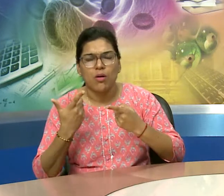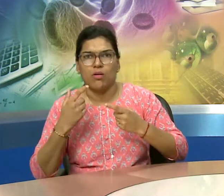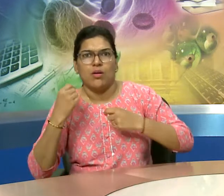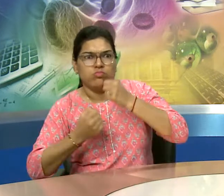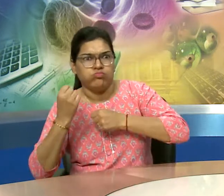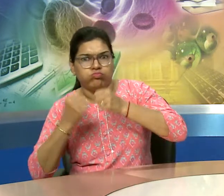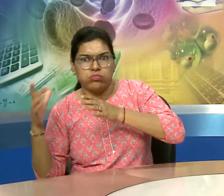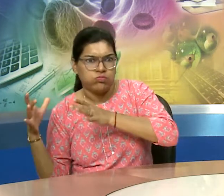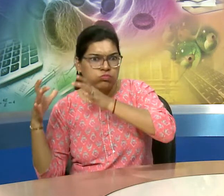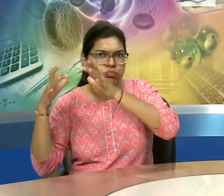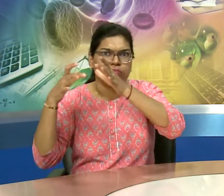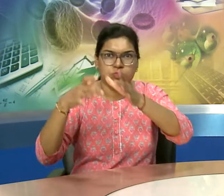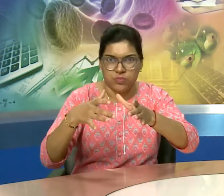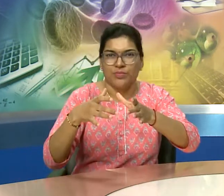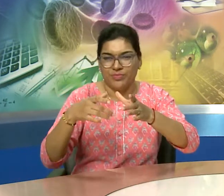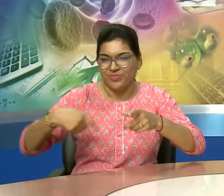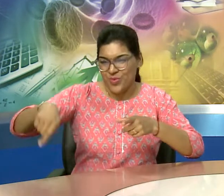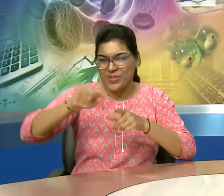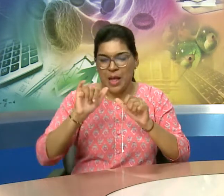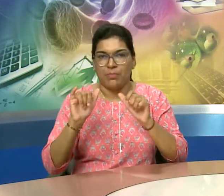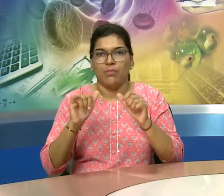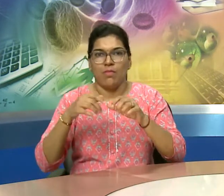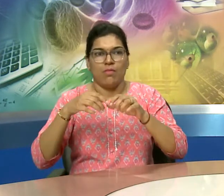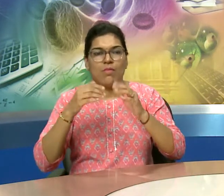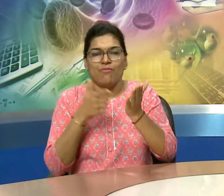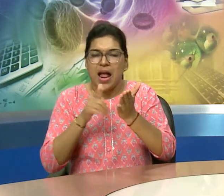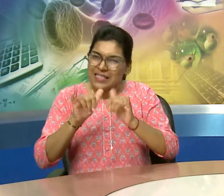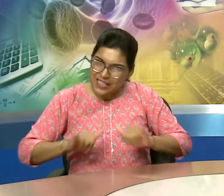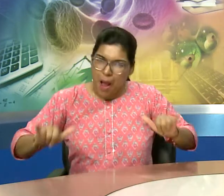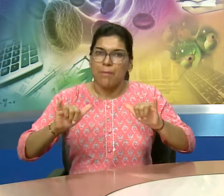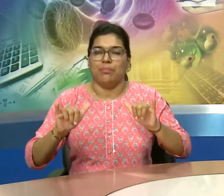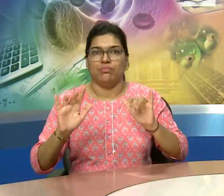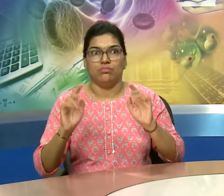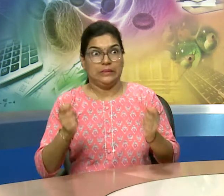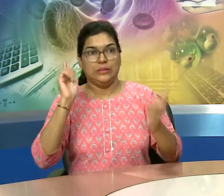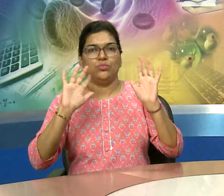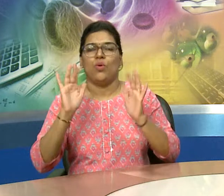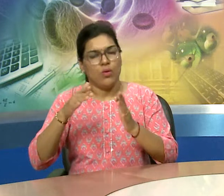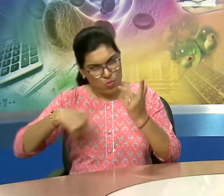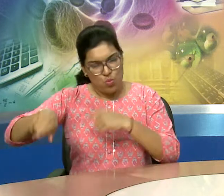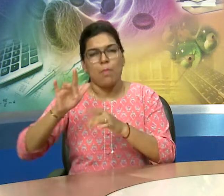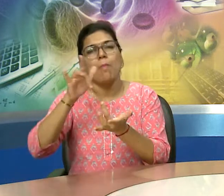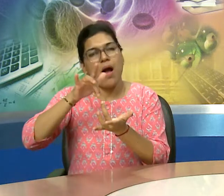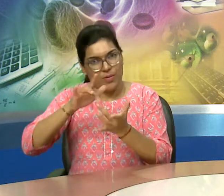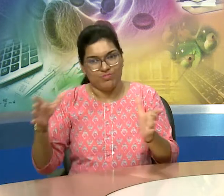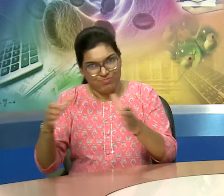like swarms of flies, they all came in large number. Because it was